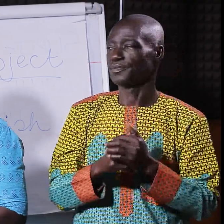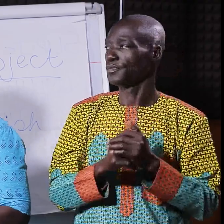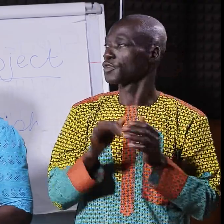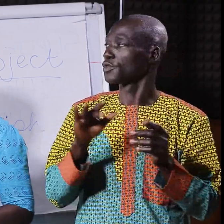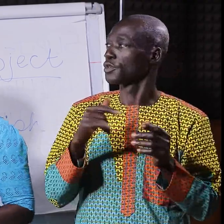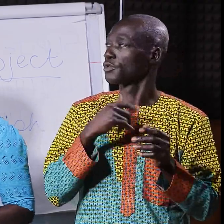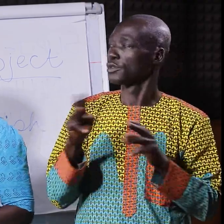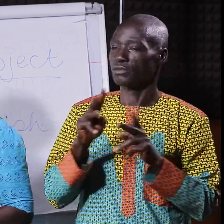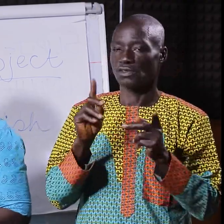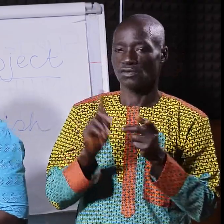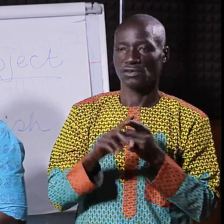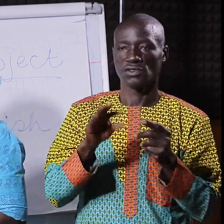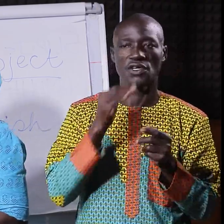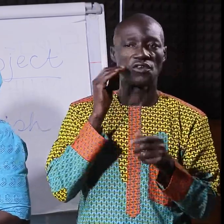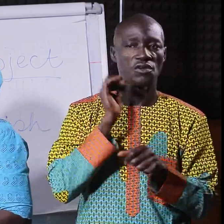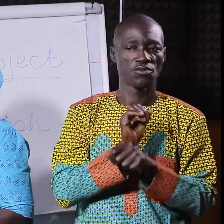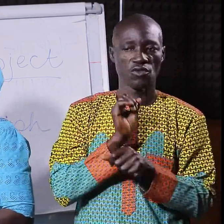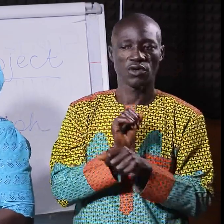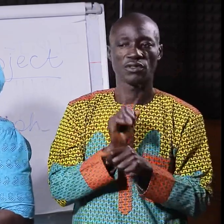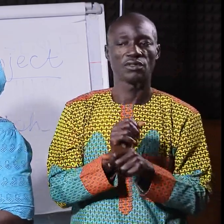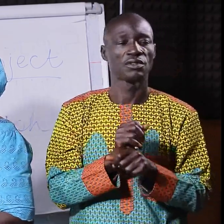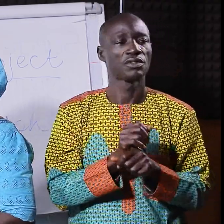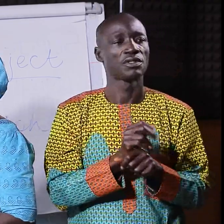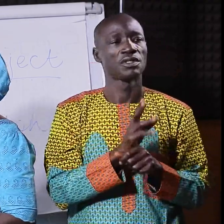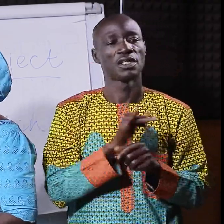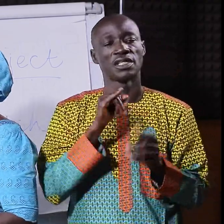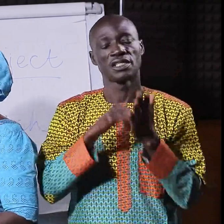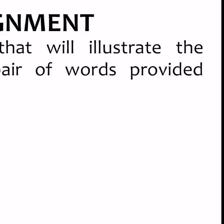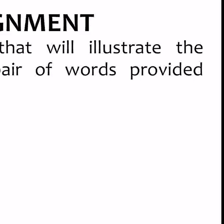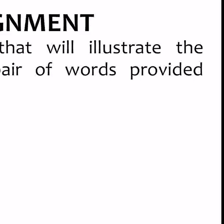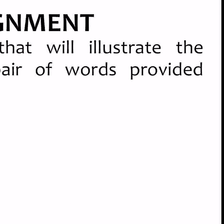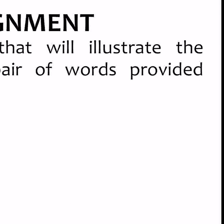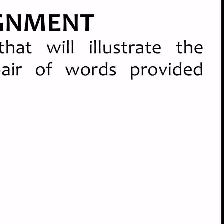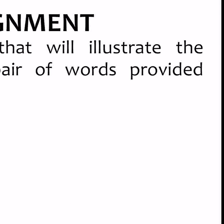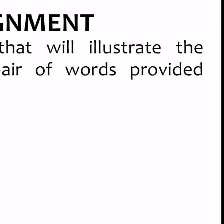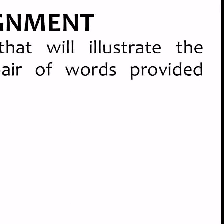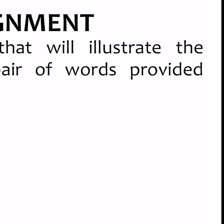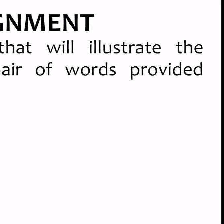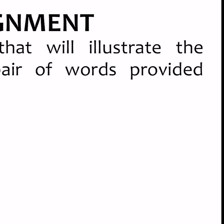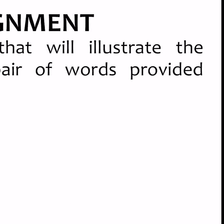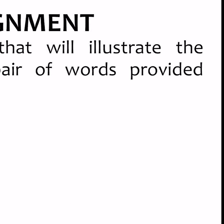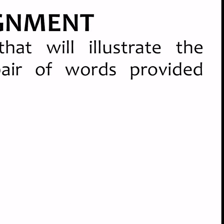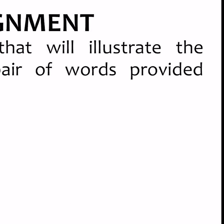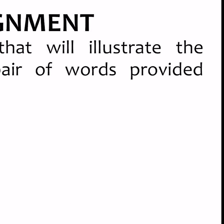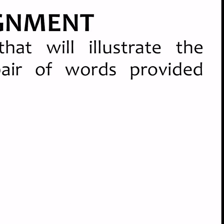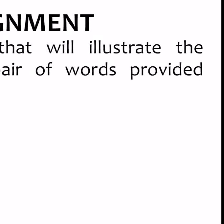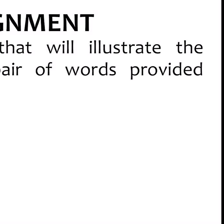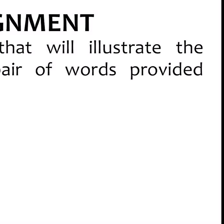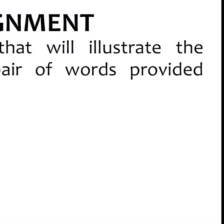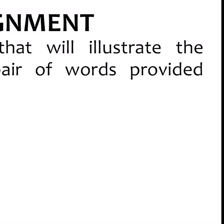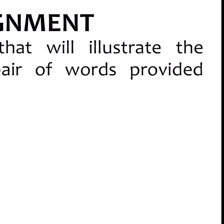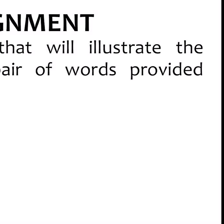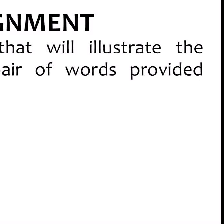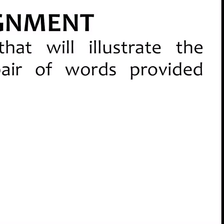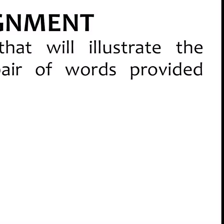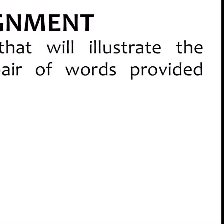So we'll move on to our assignment. And it says, make a sentence that will illustrate the meaning of